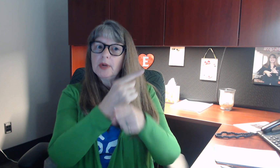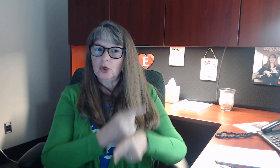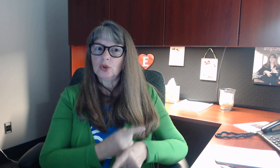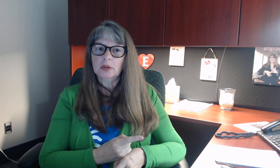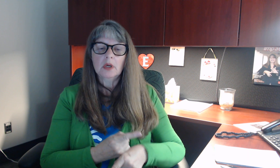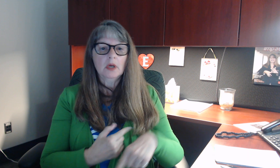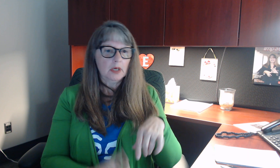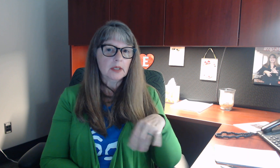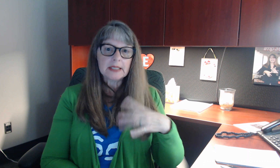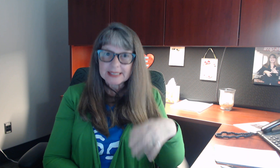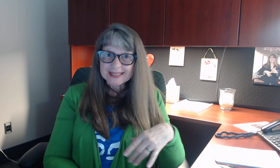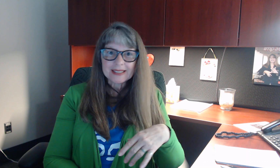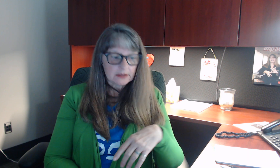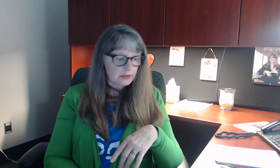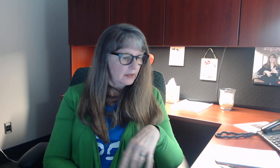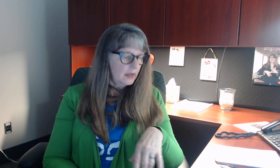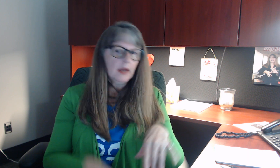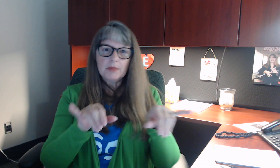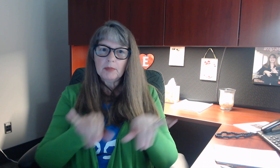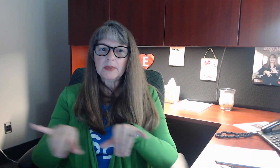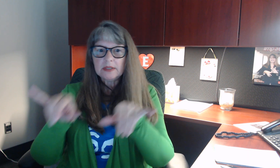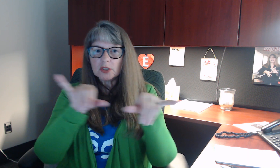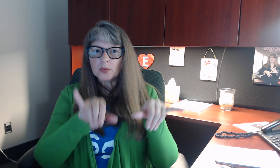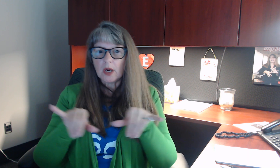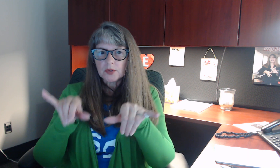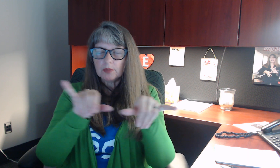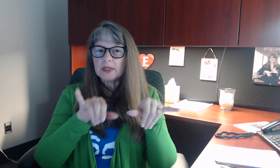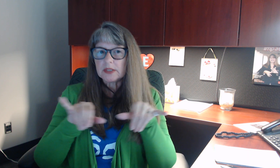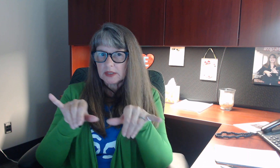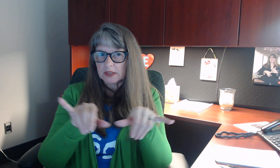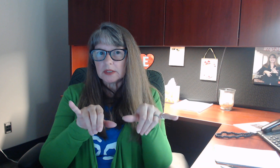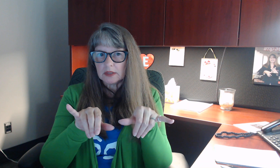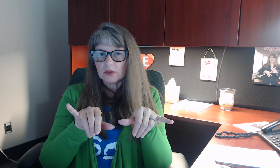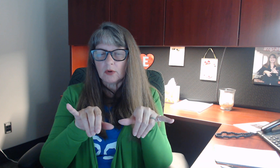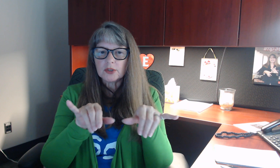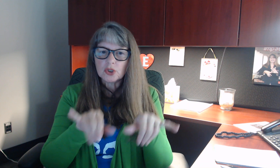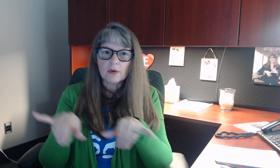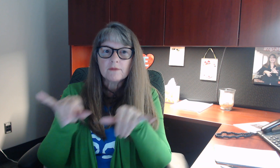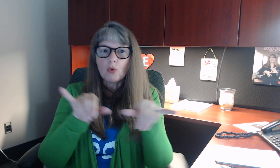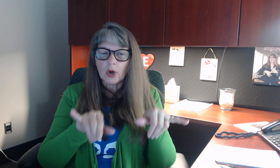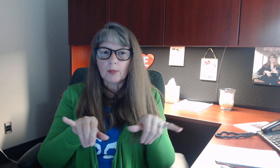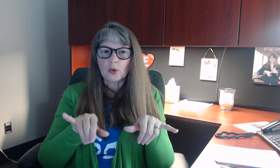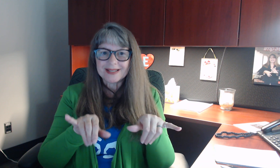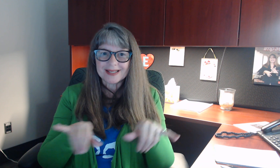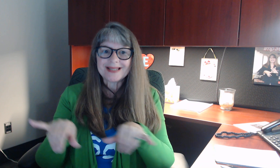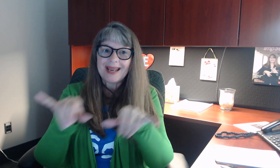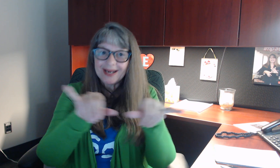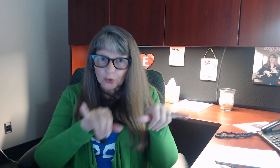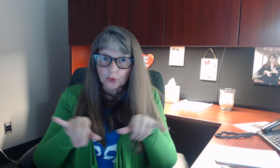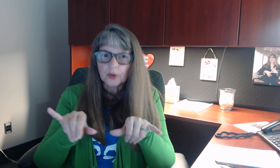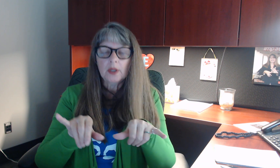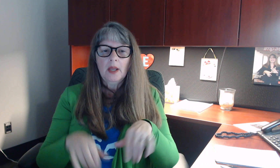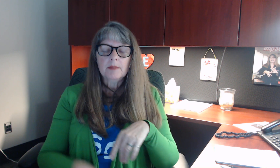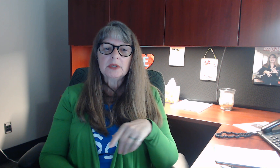regular, consistent. Remember, we did this one also means consistent, or it's uniform, or it's a standard, but this